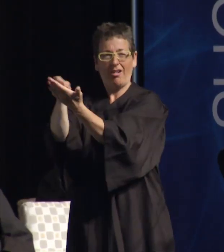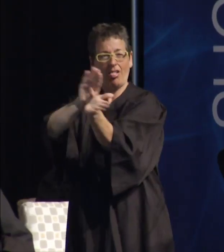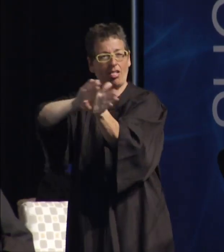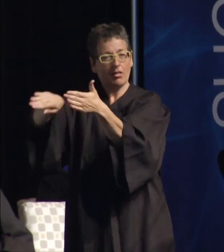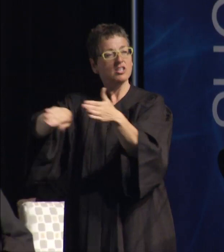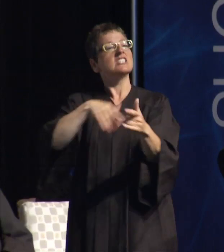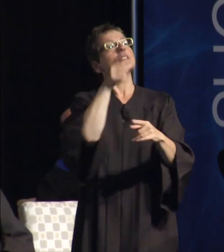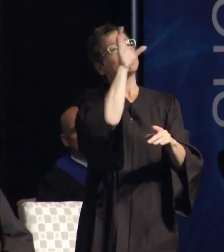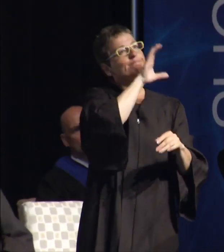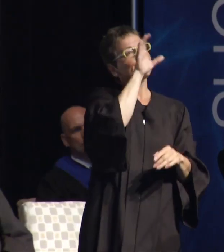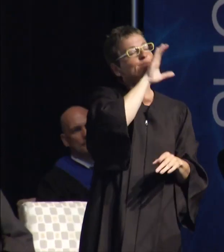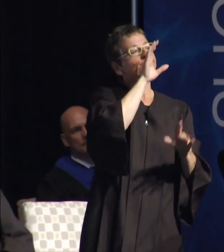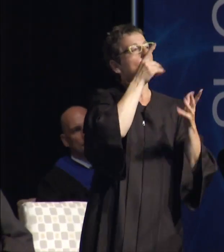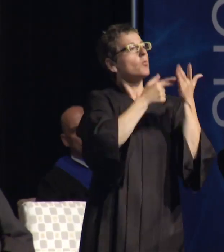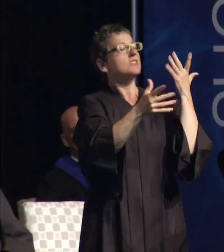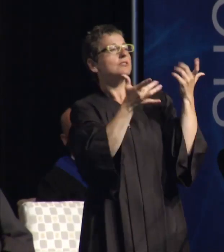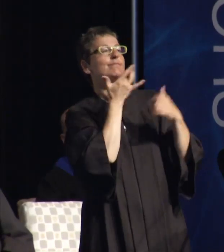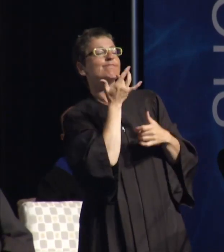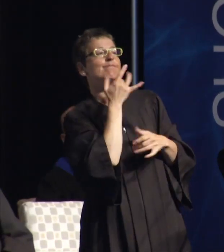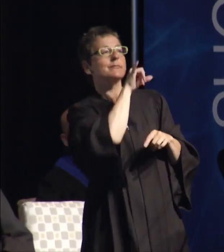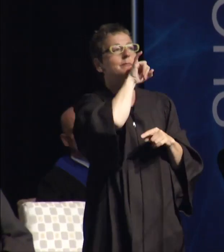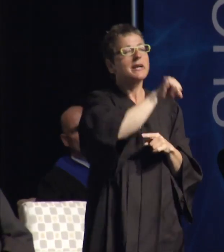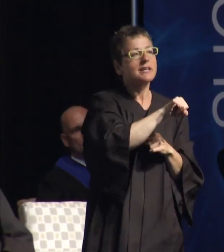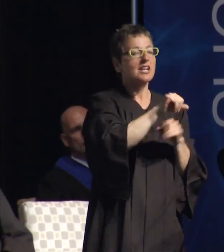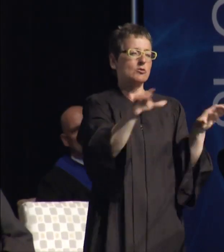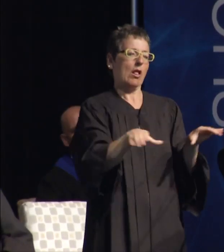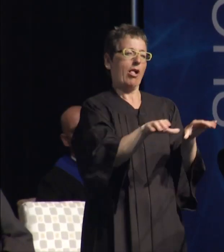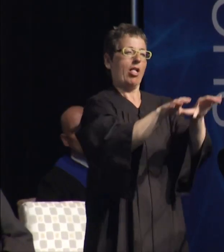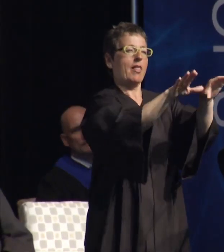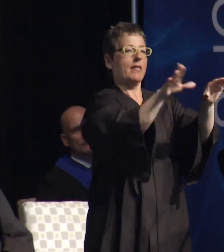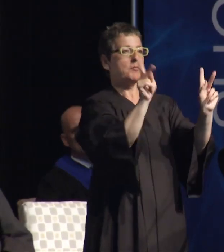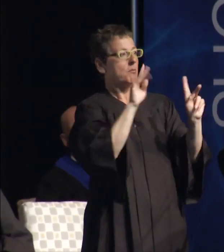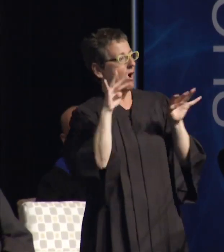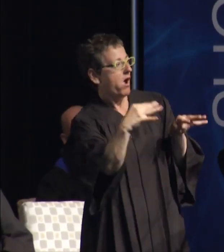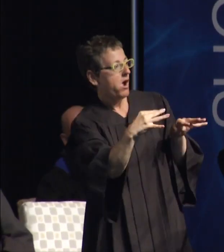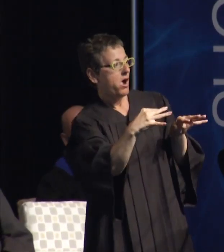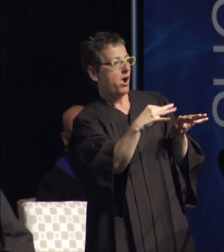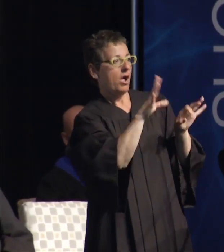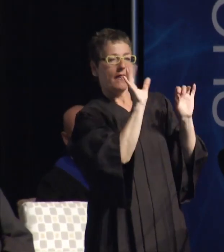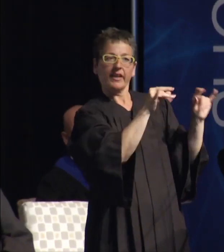the things you love doing and then do them so well that people can't take their eyes off of you.